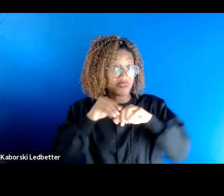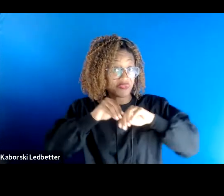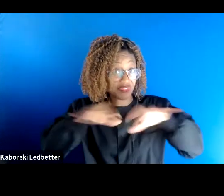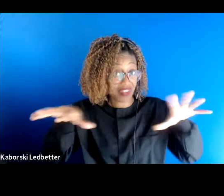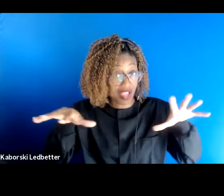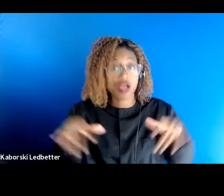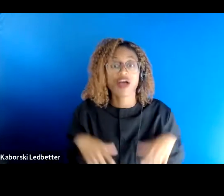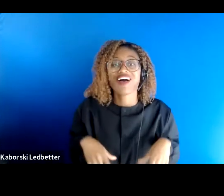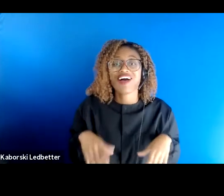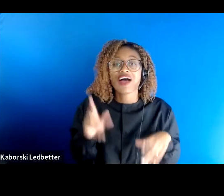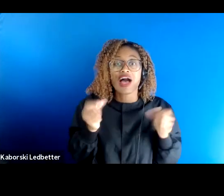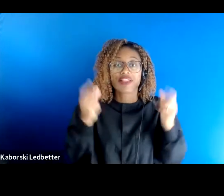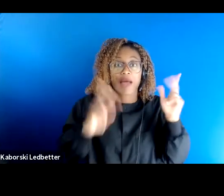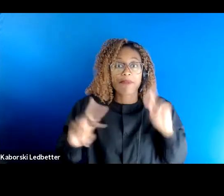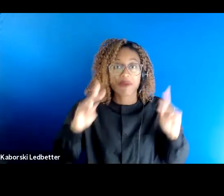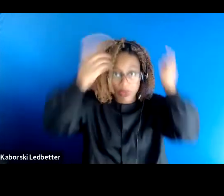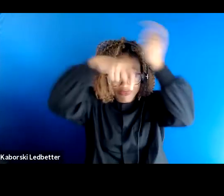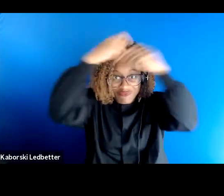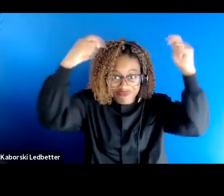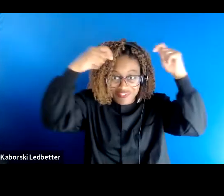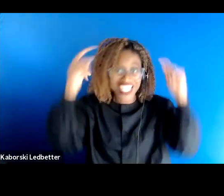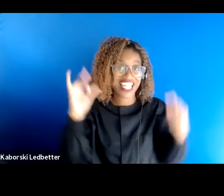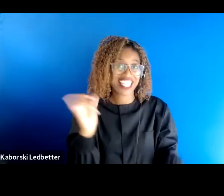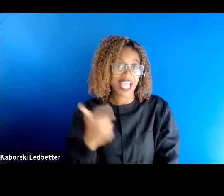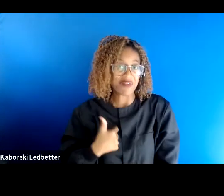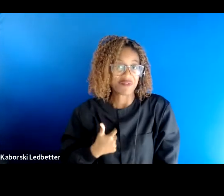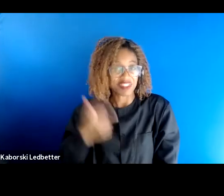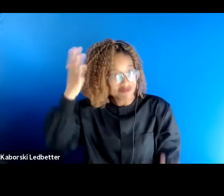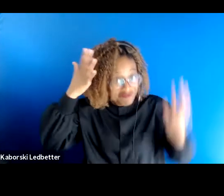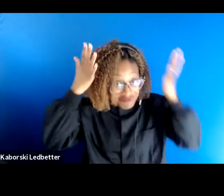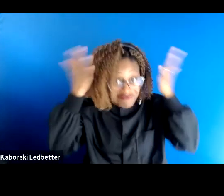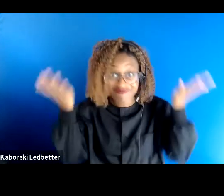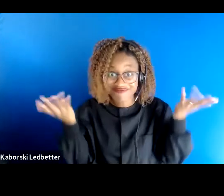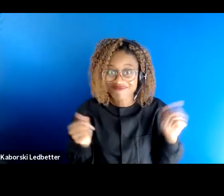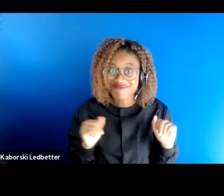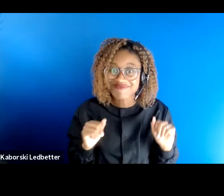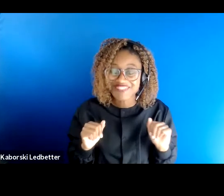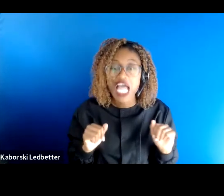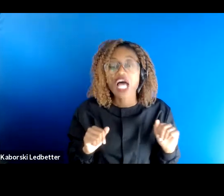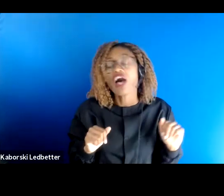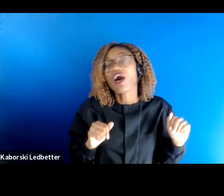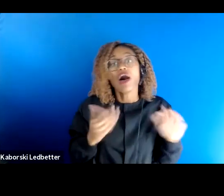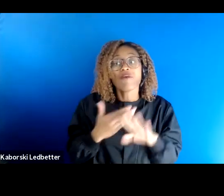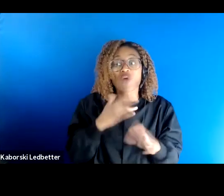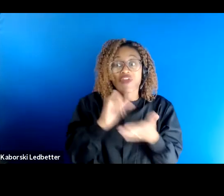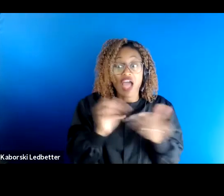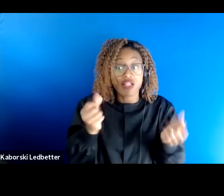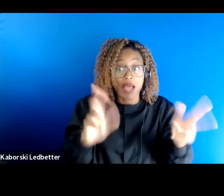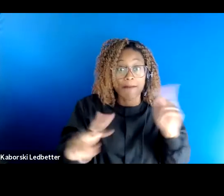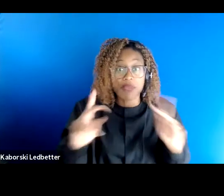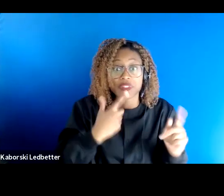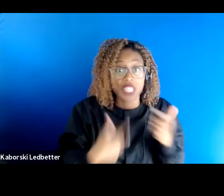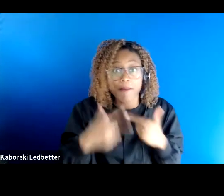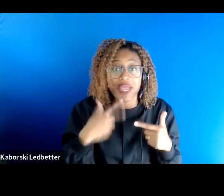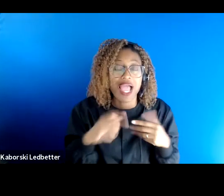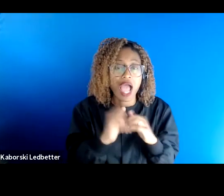example, who wear head wraps like I do. And before the pandemic, I used to have a lot of folks tell me about